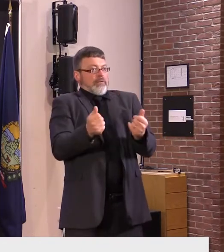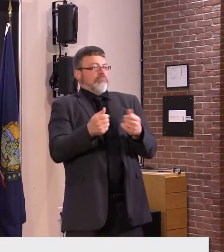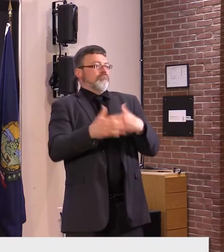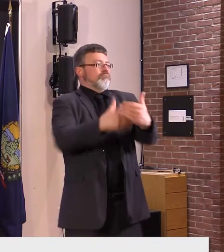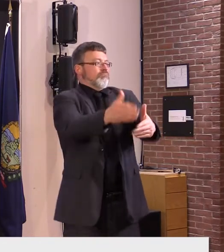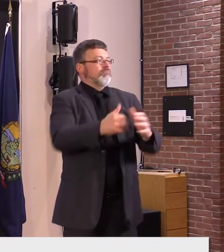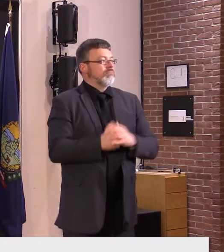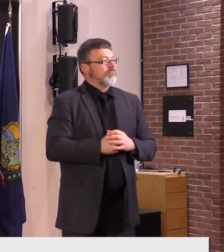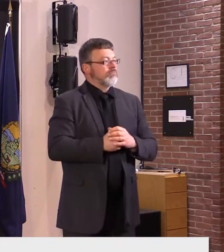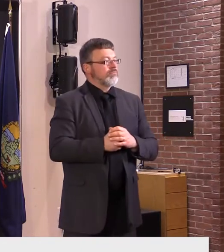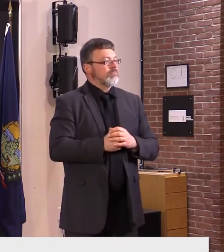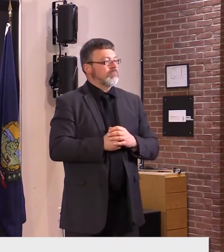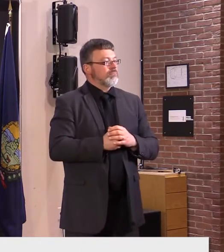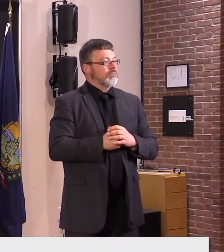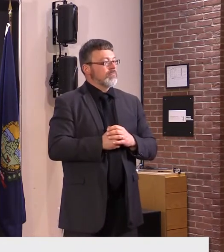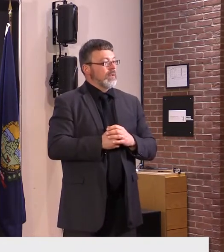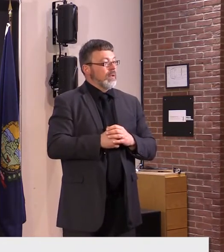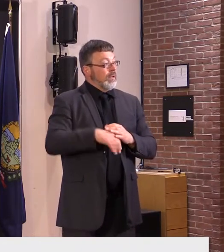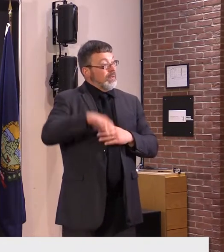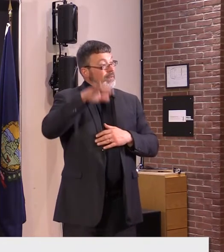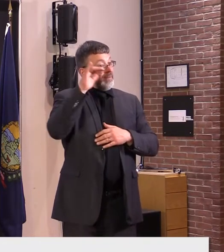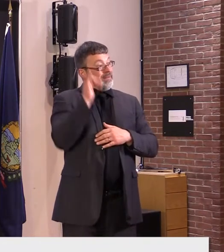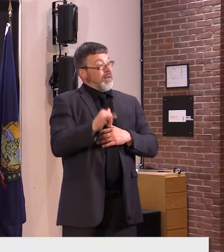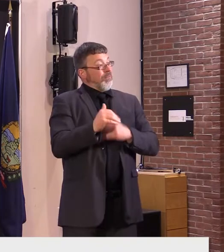and came to agreement in the end.